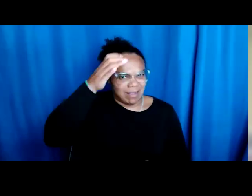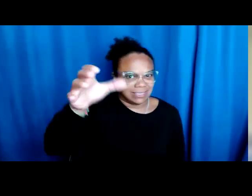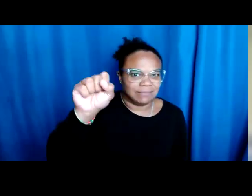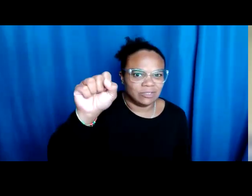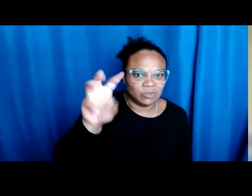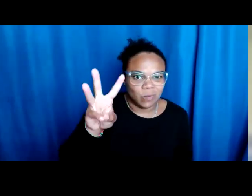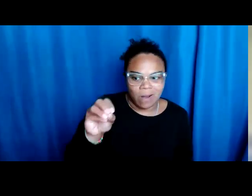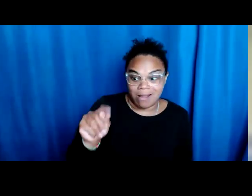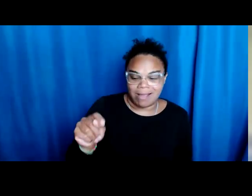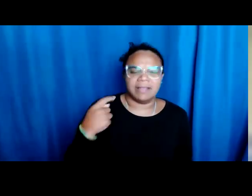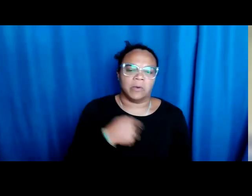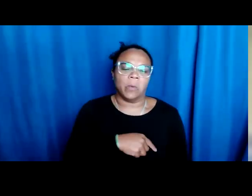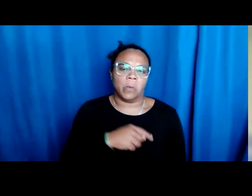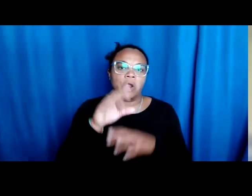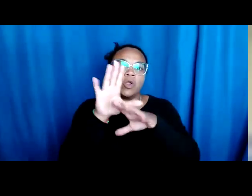have a financial SWOT.